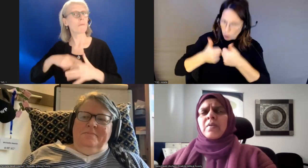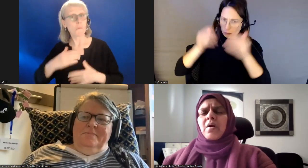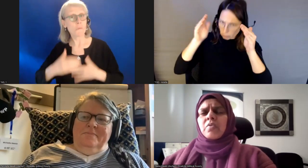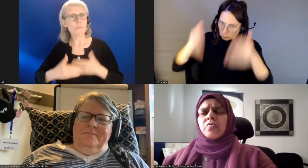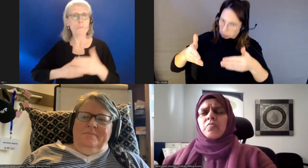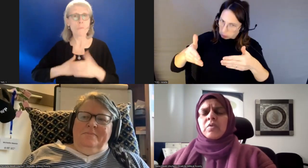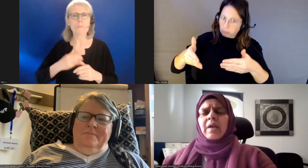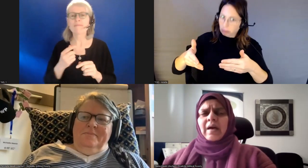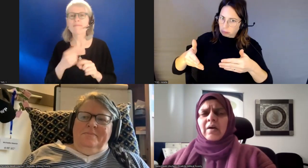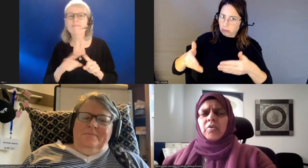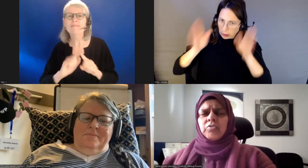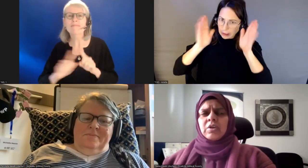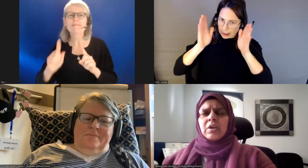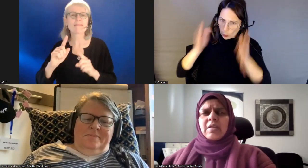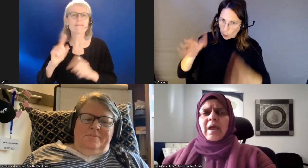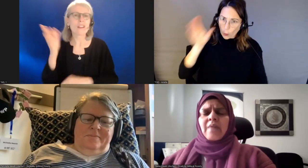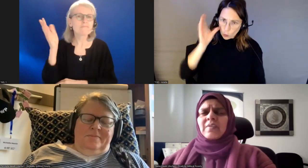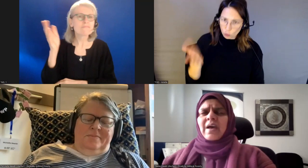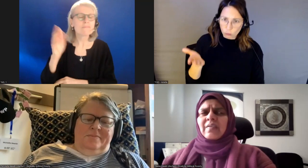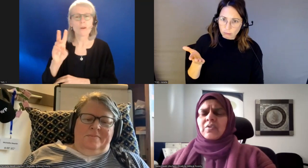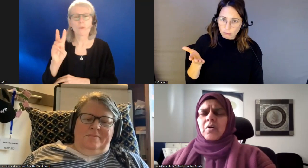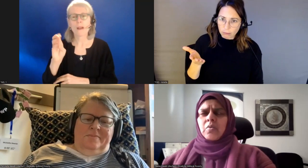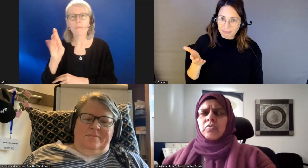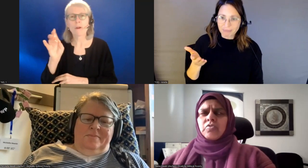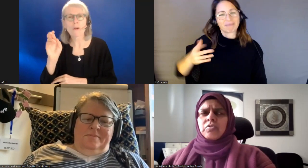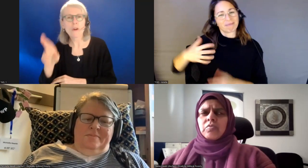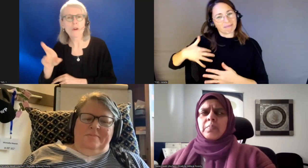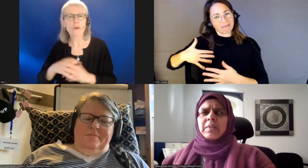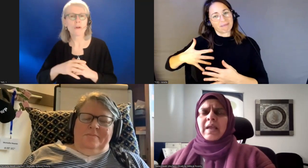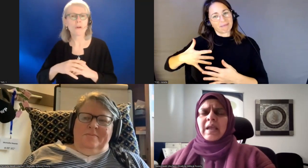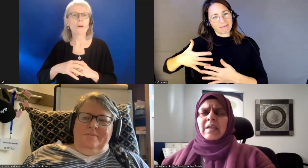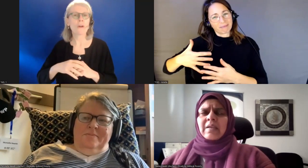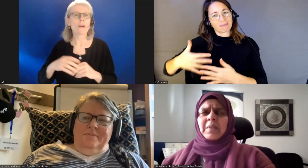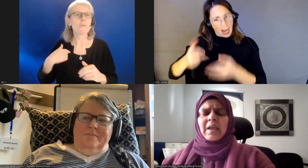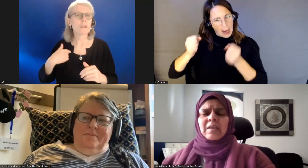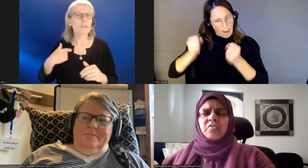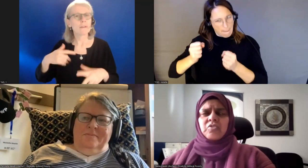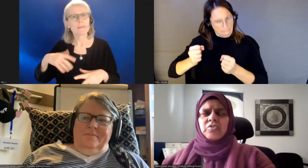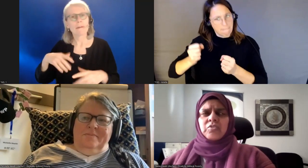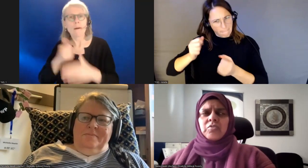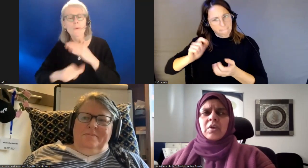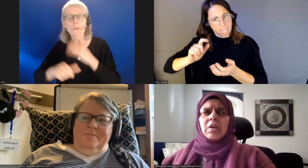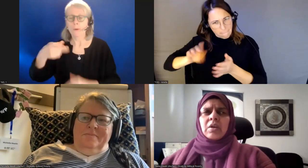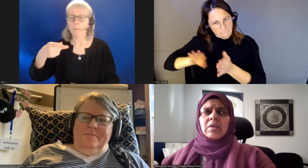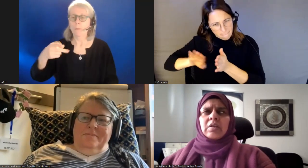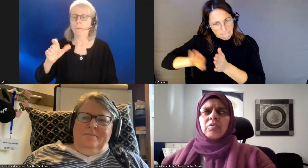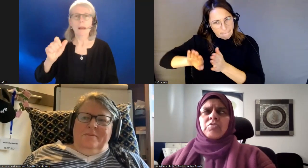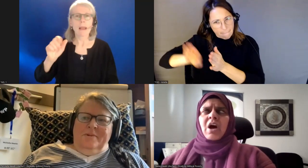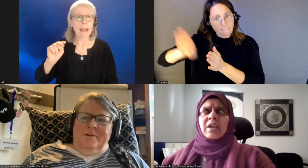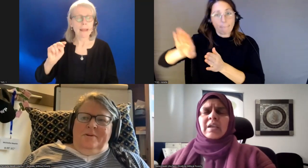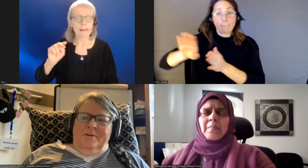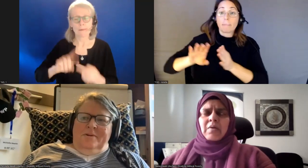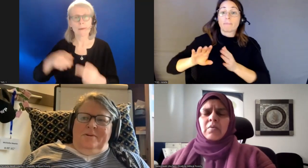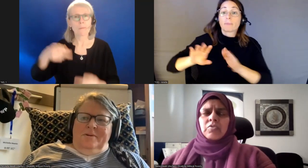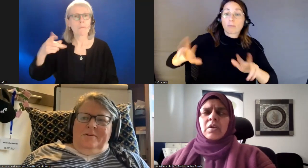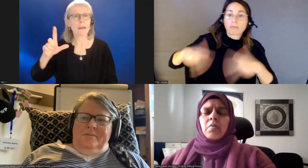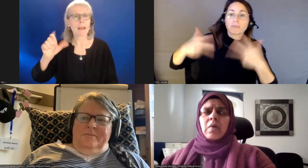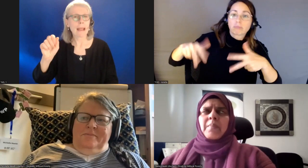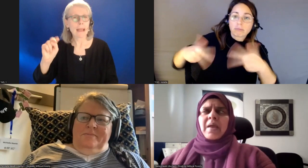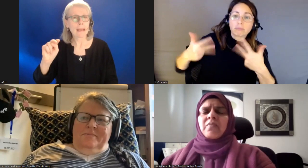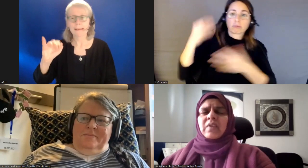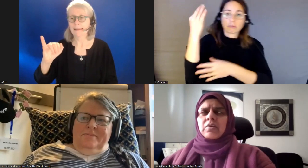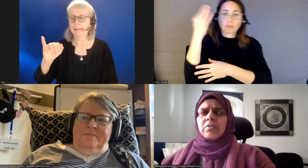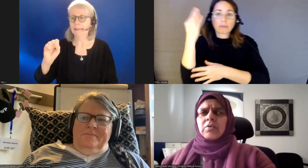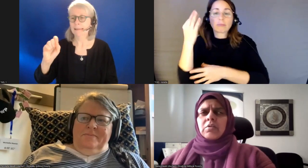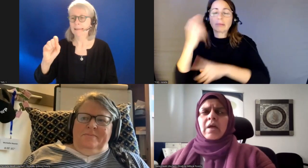of webinars were held that I was asked to host through Plan and Plan Institute, talking about